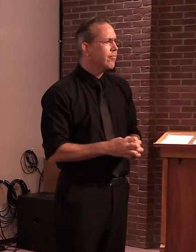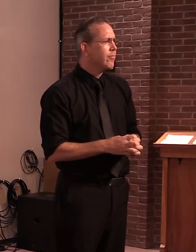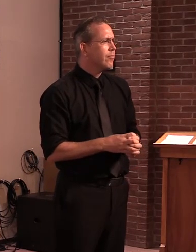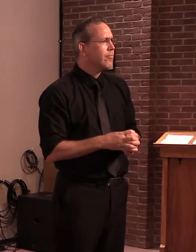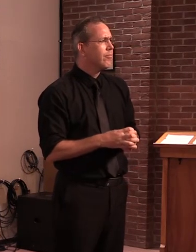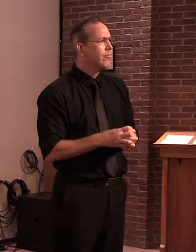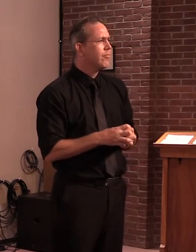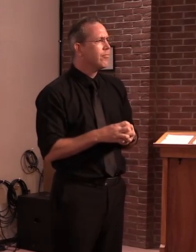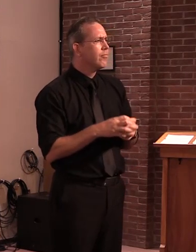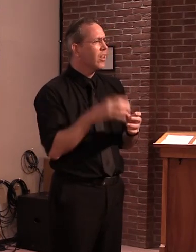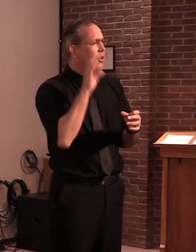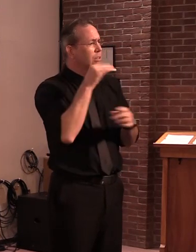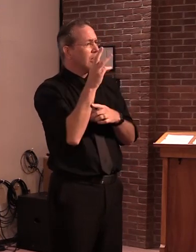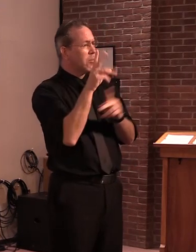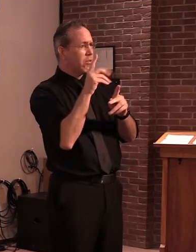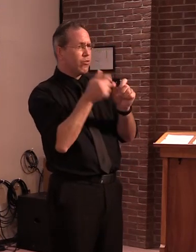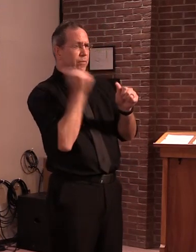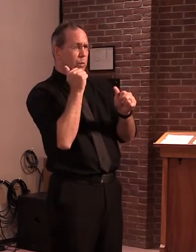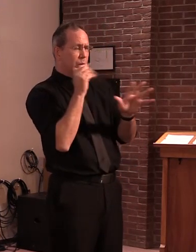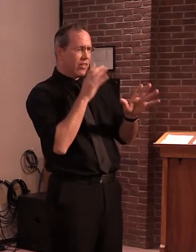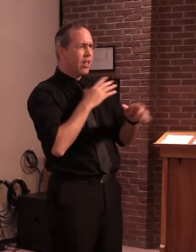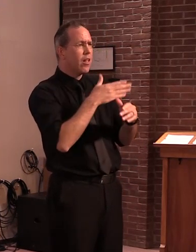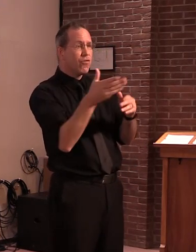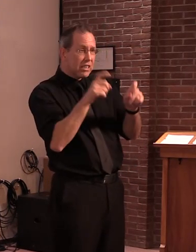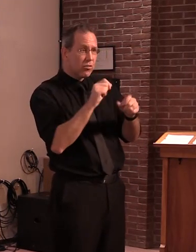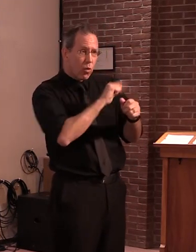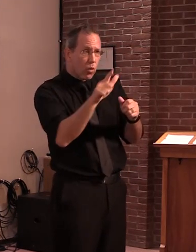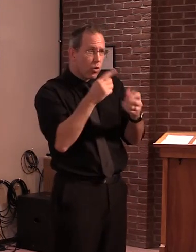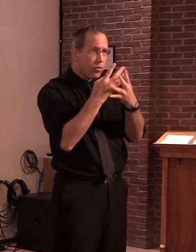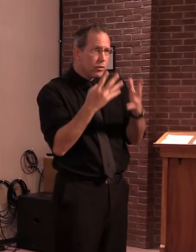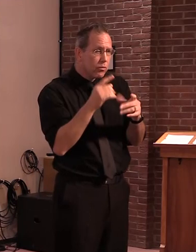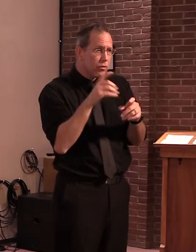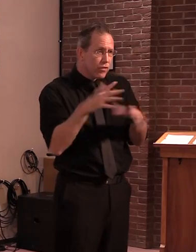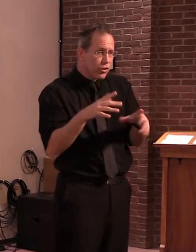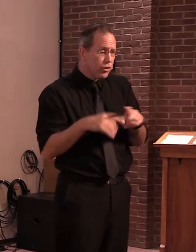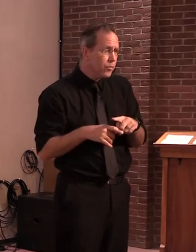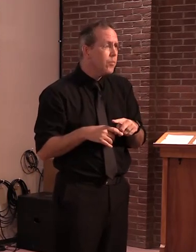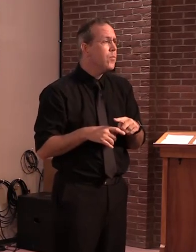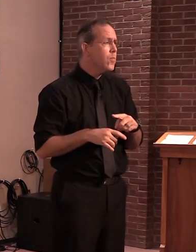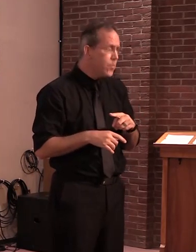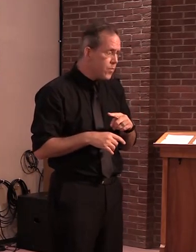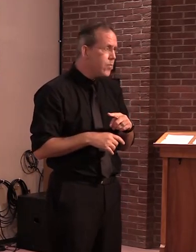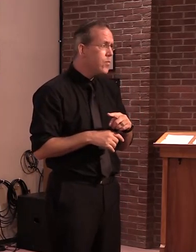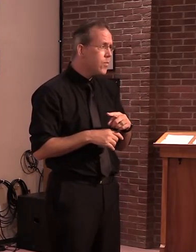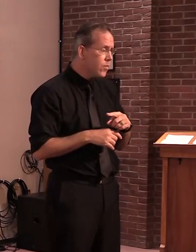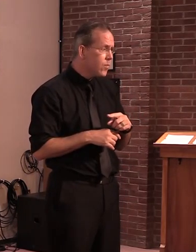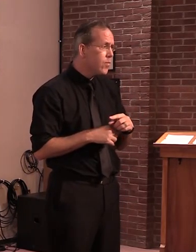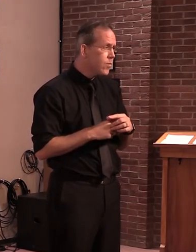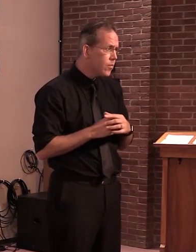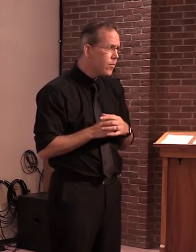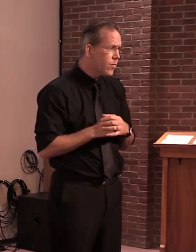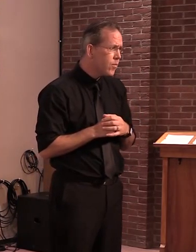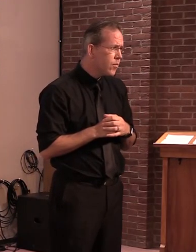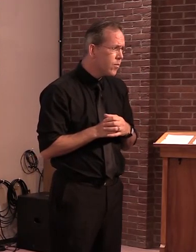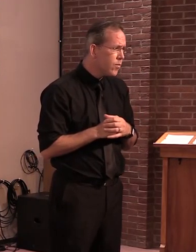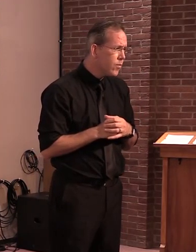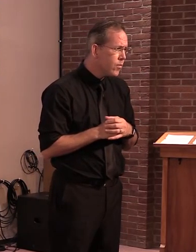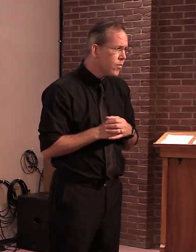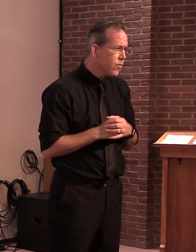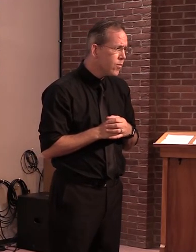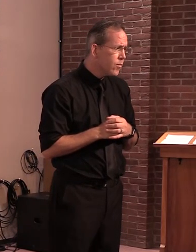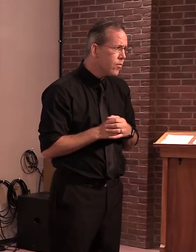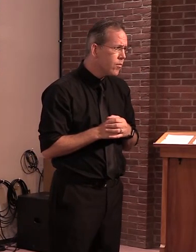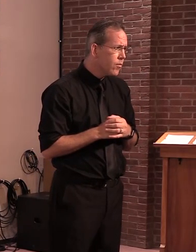but were they in Vermont, all the prisoners and the staff at the facility would also